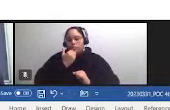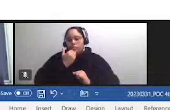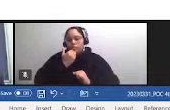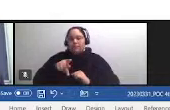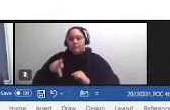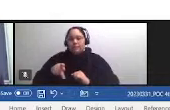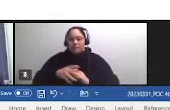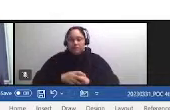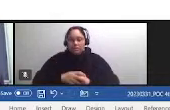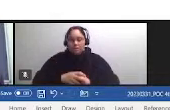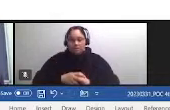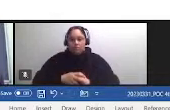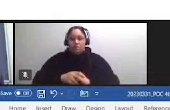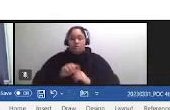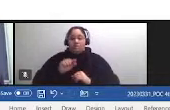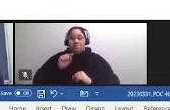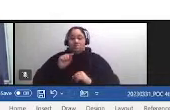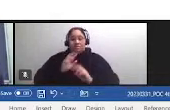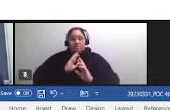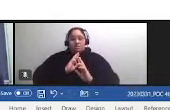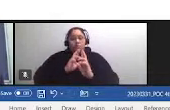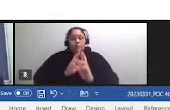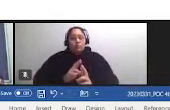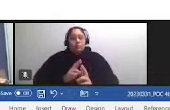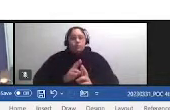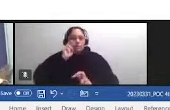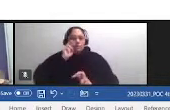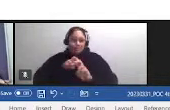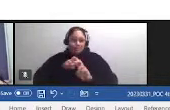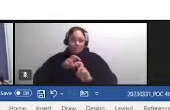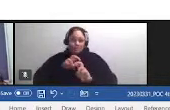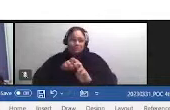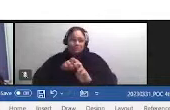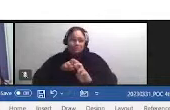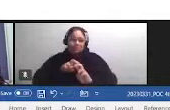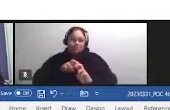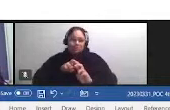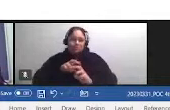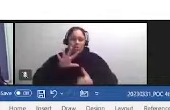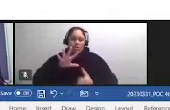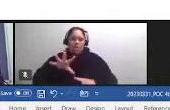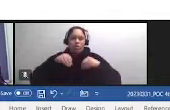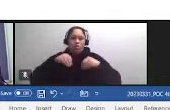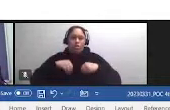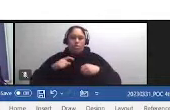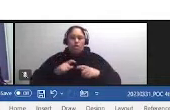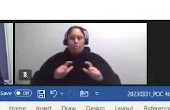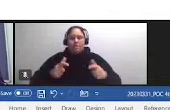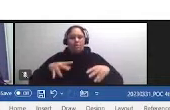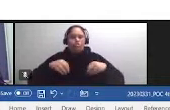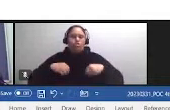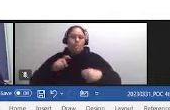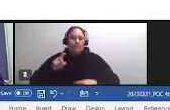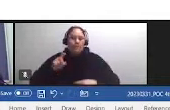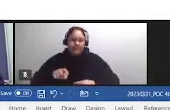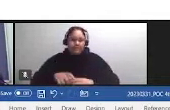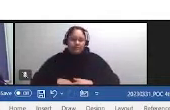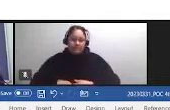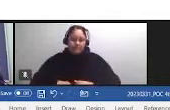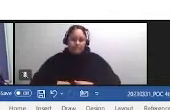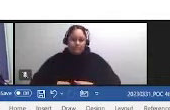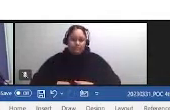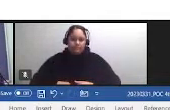WCPP, Chair. This report needs to be adopted by the committee chair,